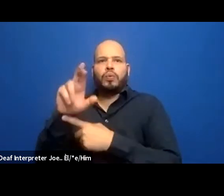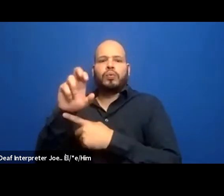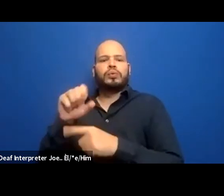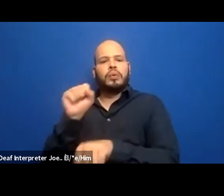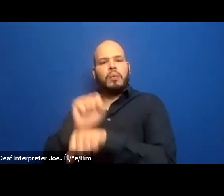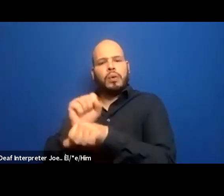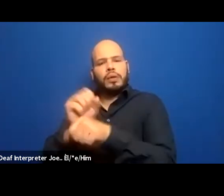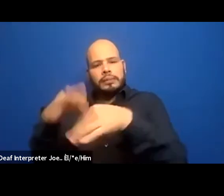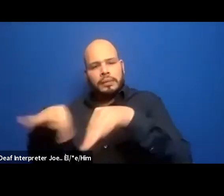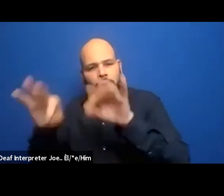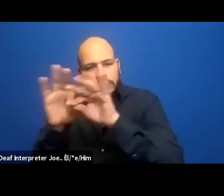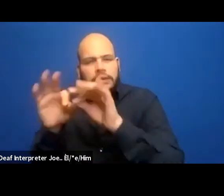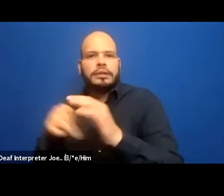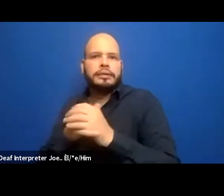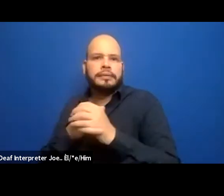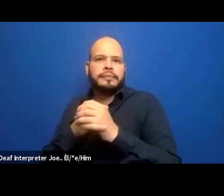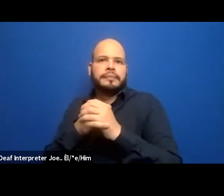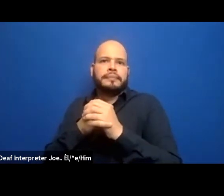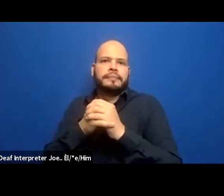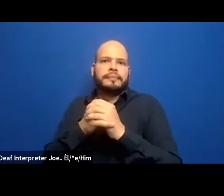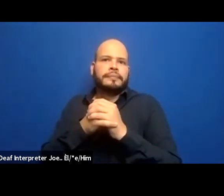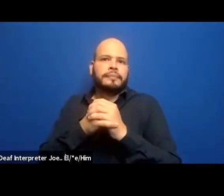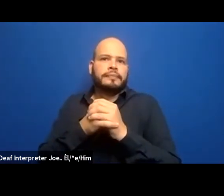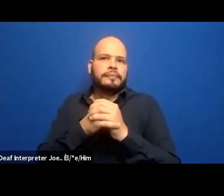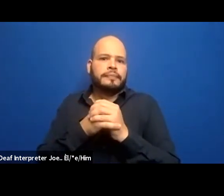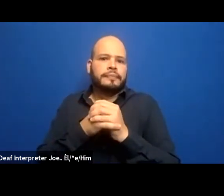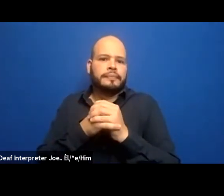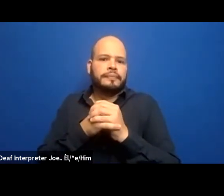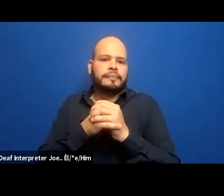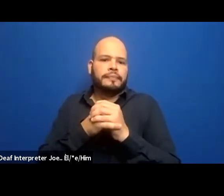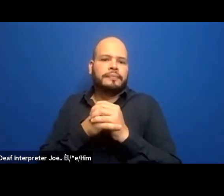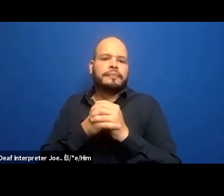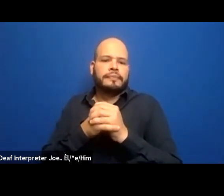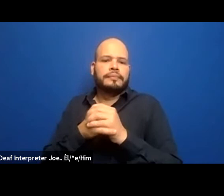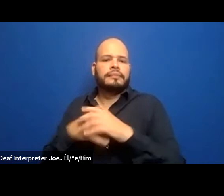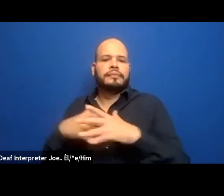the Freedom Project. I think about the history of young